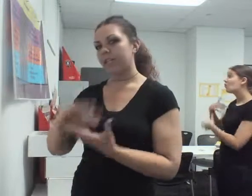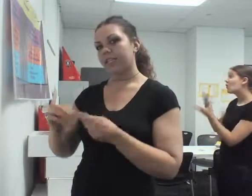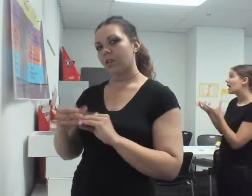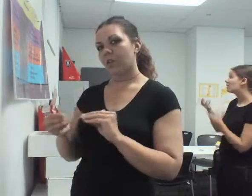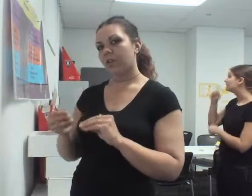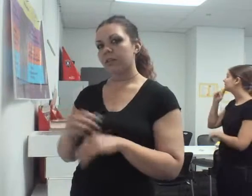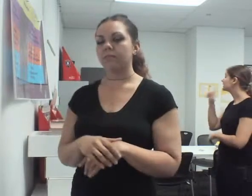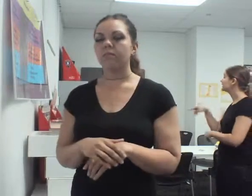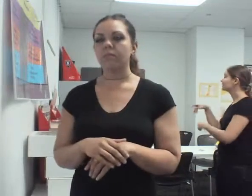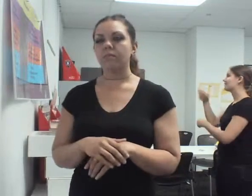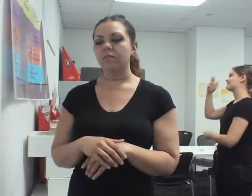Or,